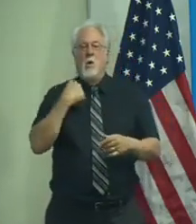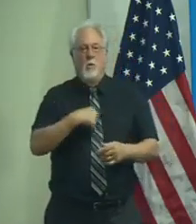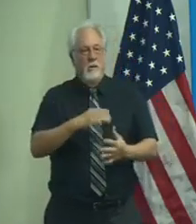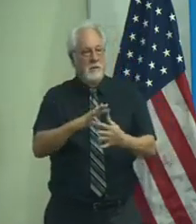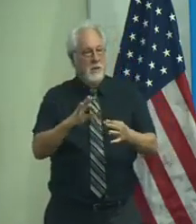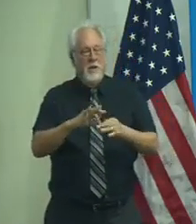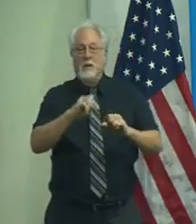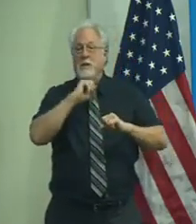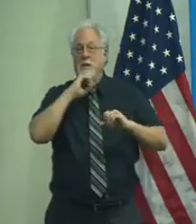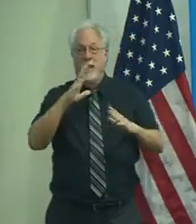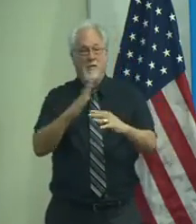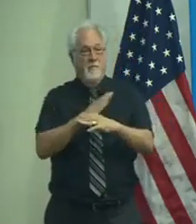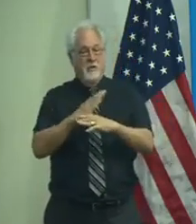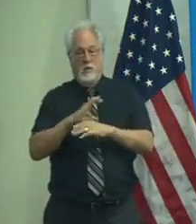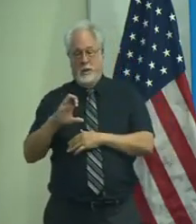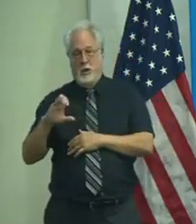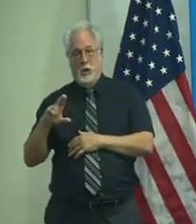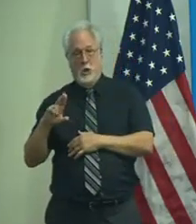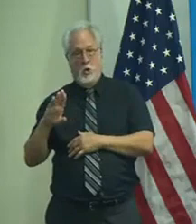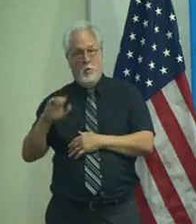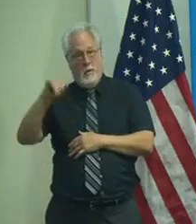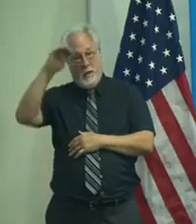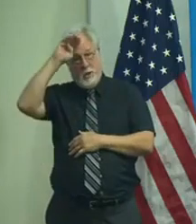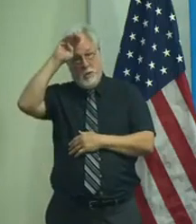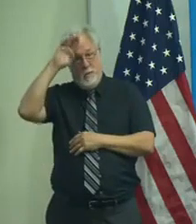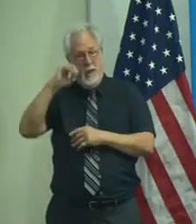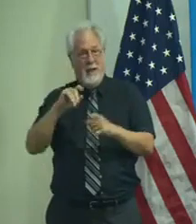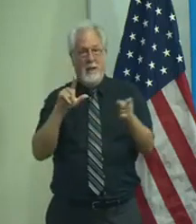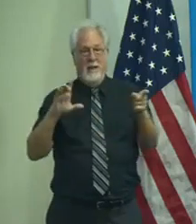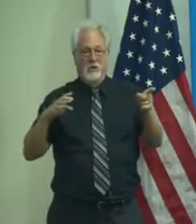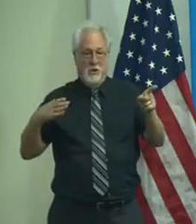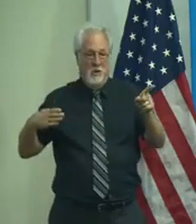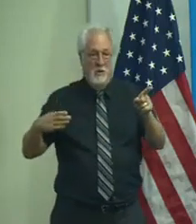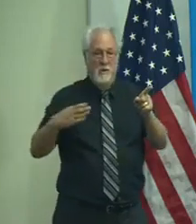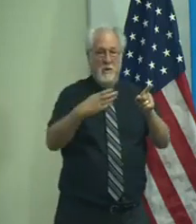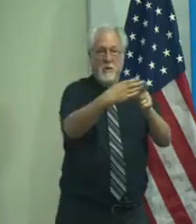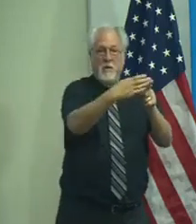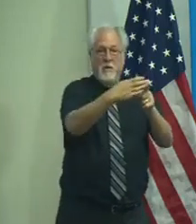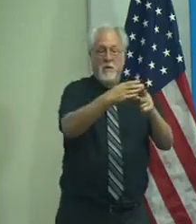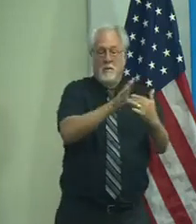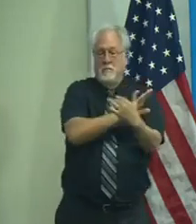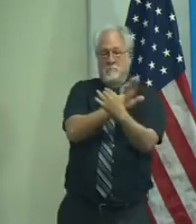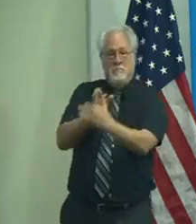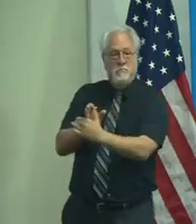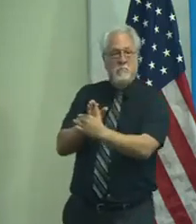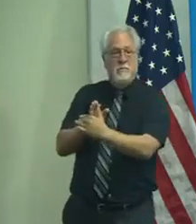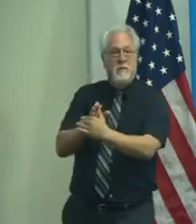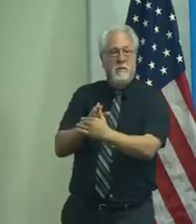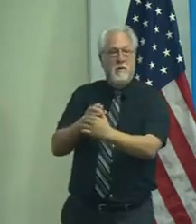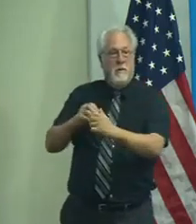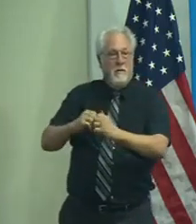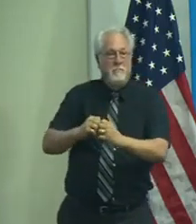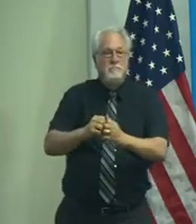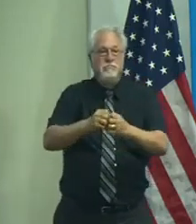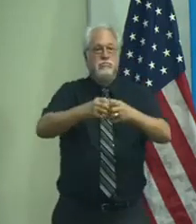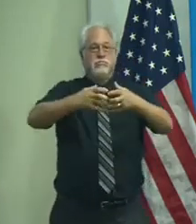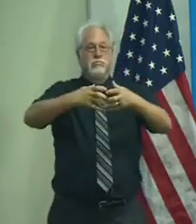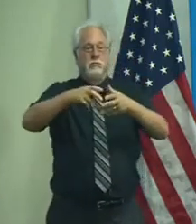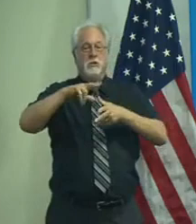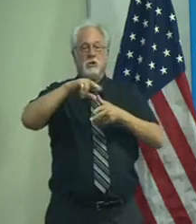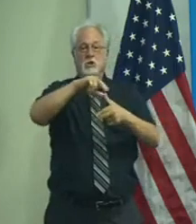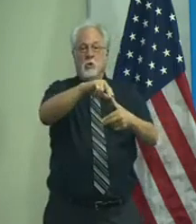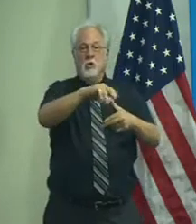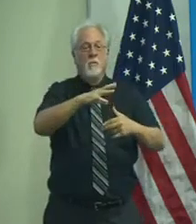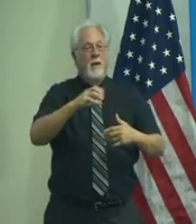speak, there is nothing between Cuba and Lake Charles that would inhibit the formation of that storm